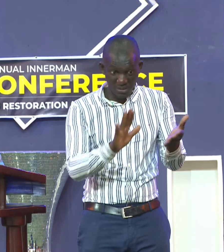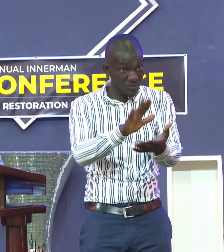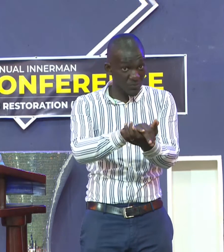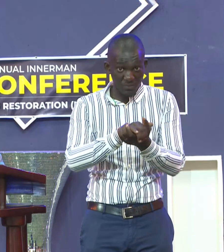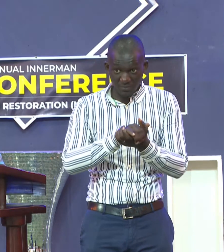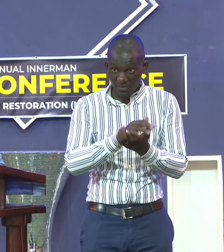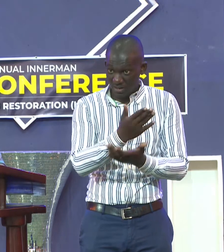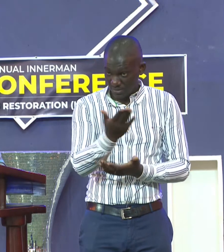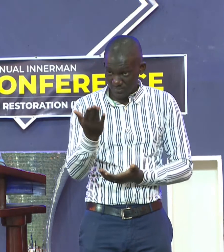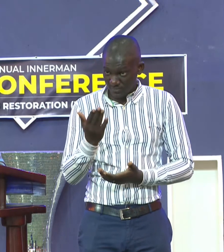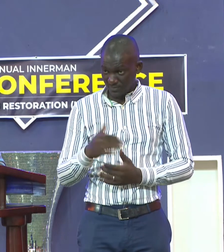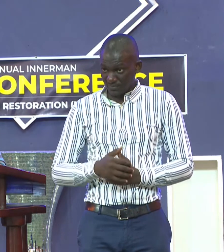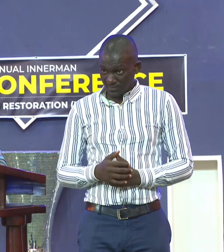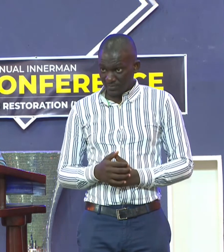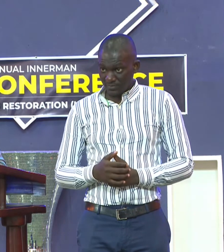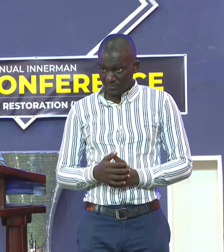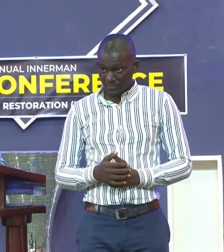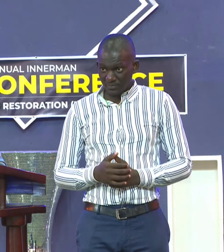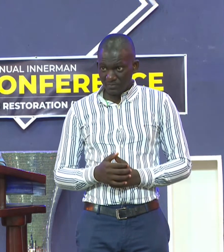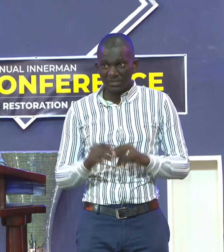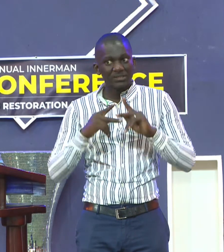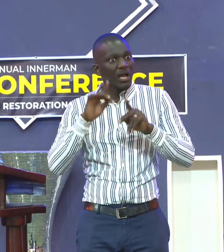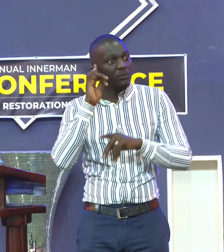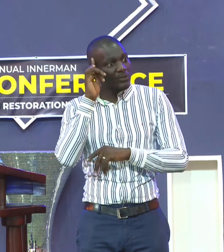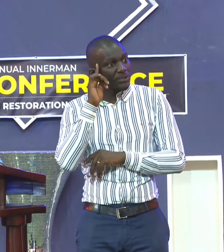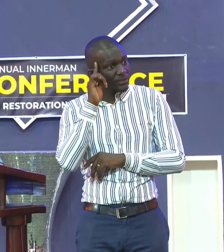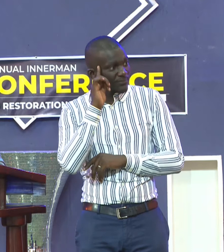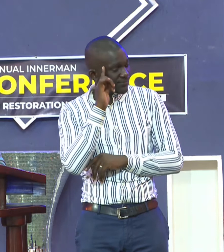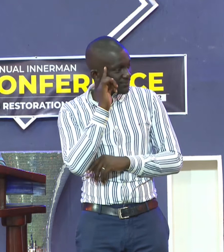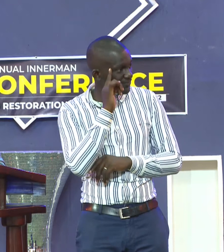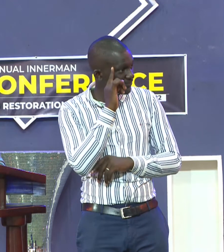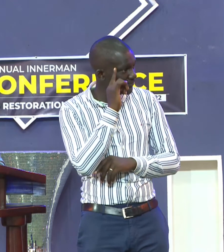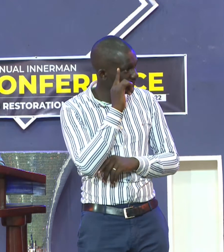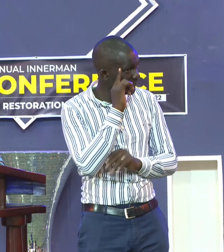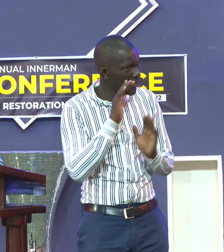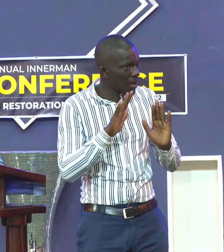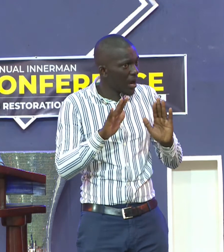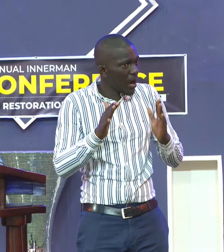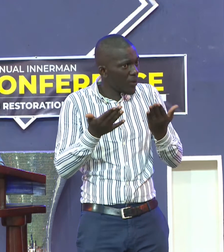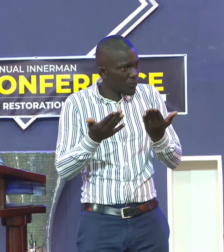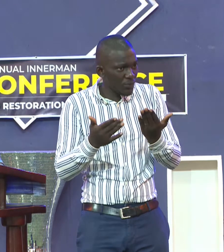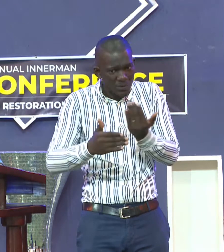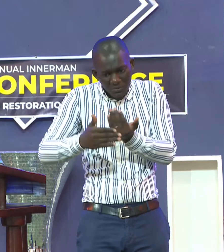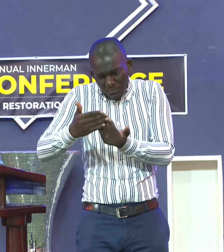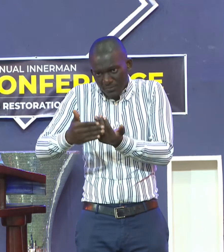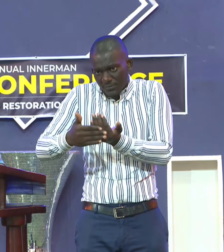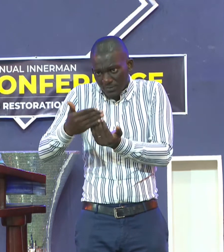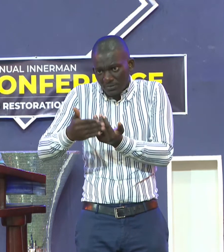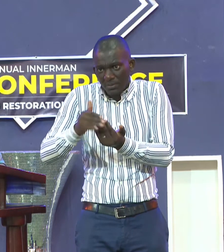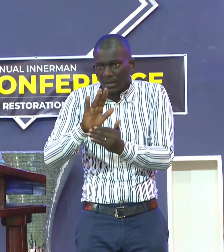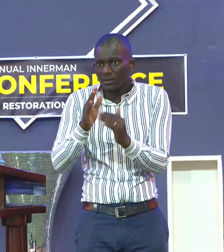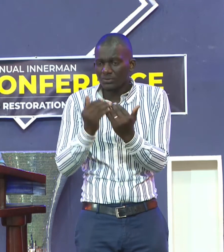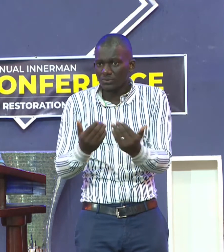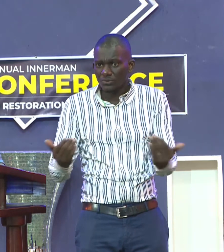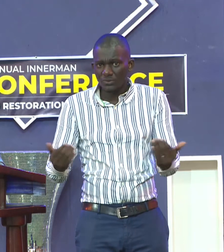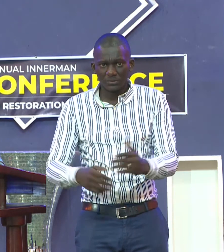Even unto you preparing to enter marriage, start thinking of the way you're